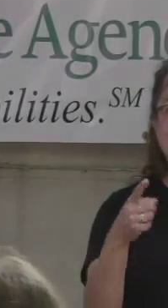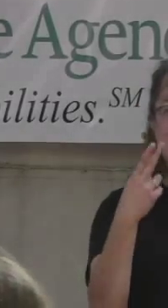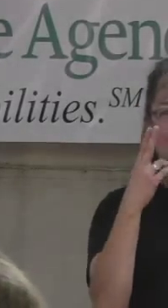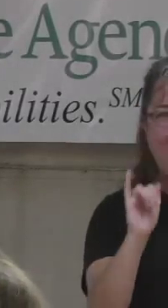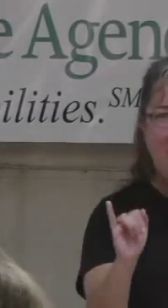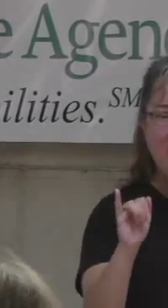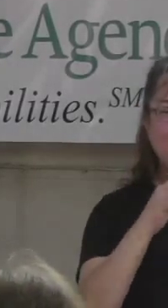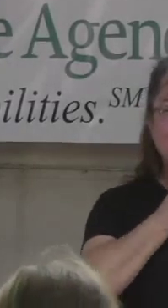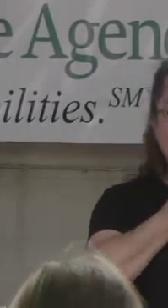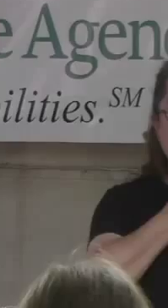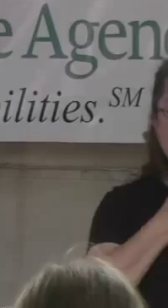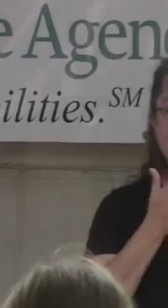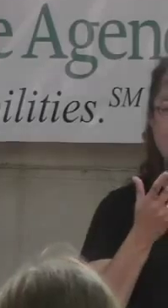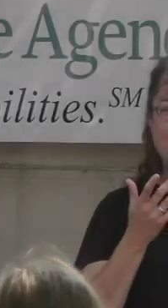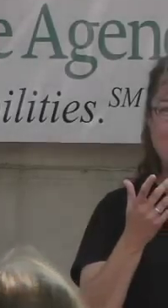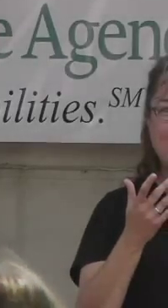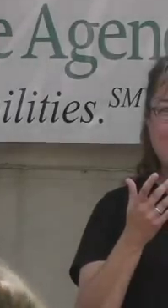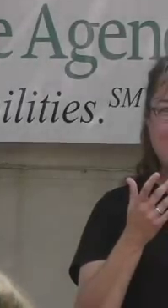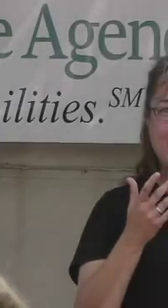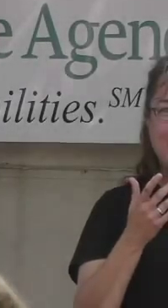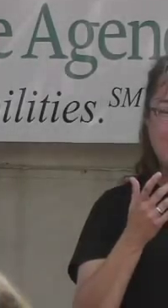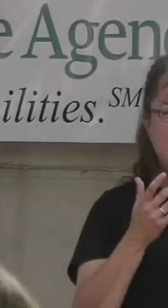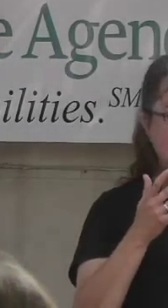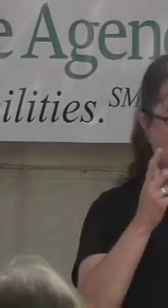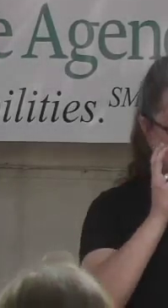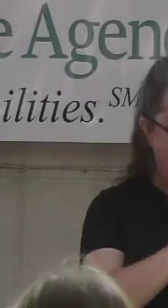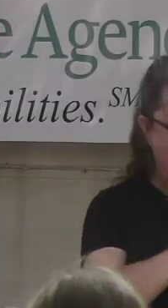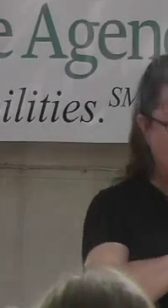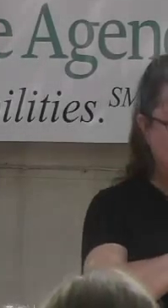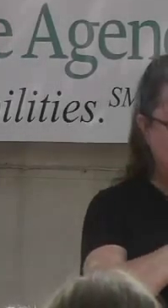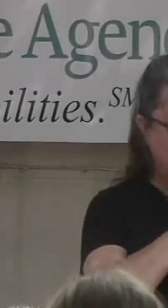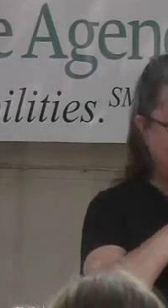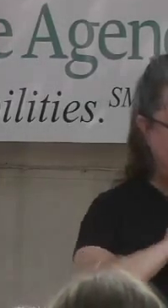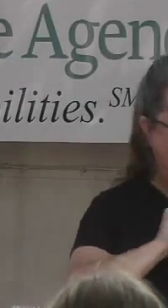wondering how hard was it to be me, Denali Olsen?